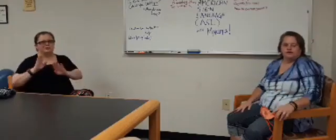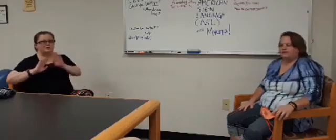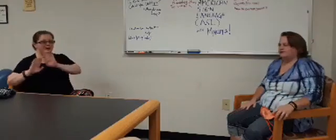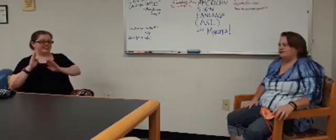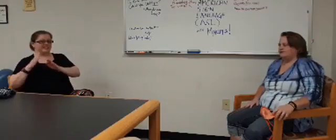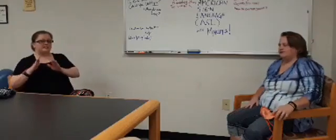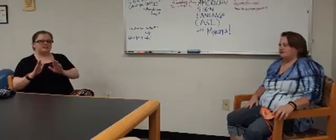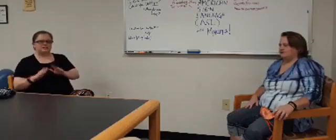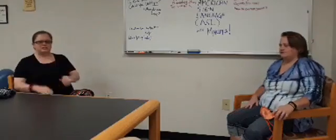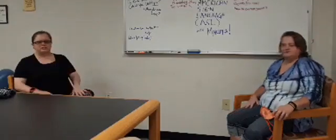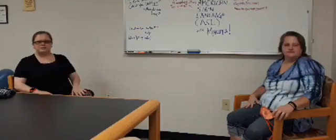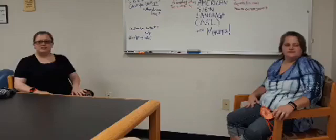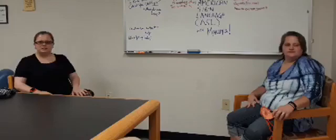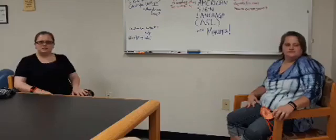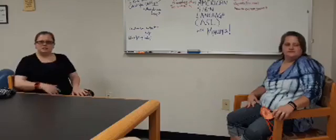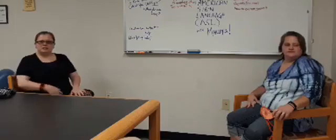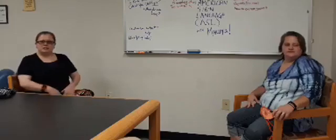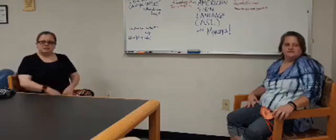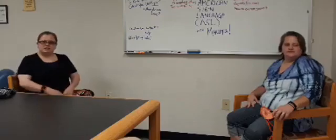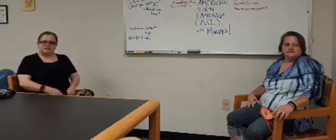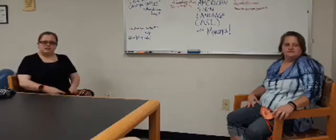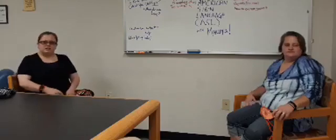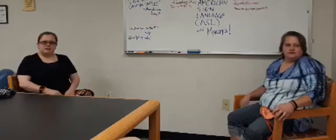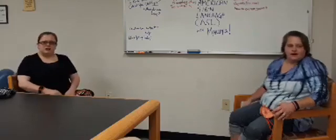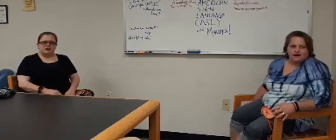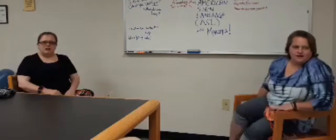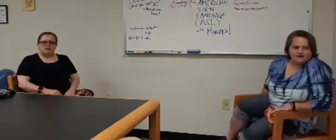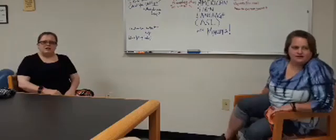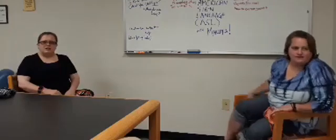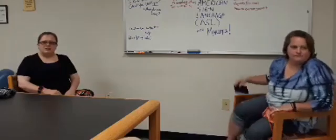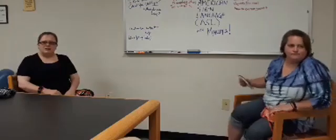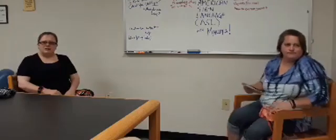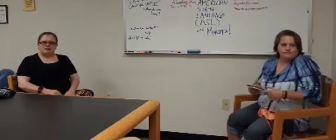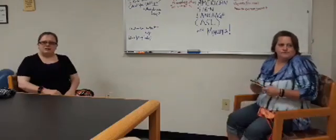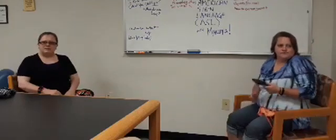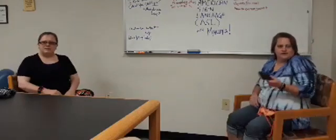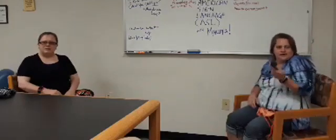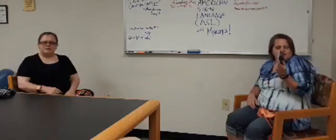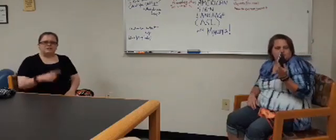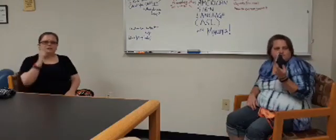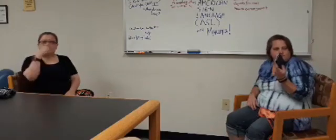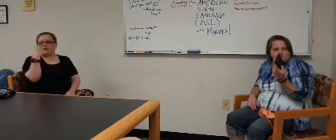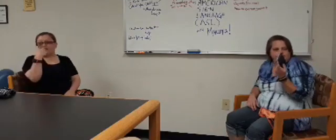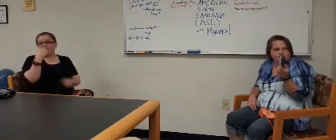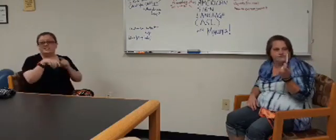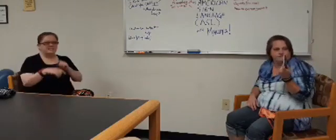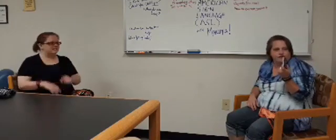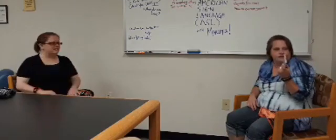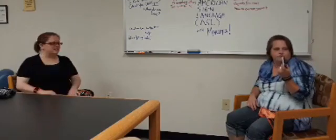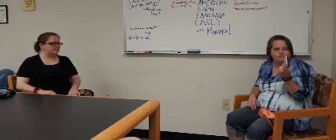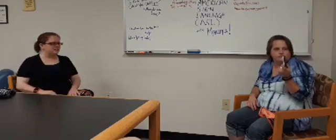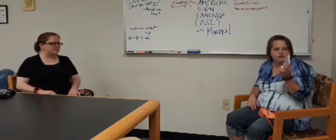way. Okay, but right now, if I was to call you, I can use my phone. I have a video interpreter,